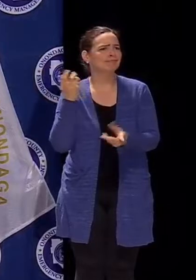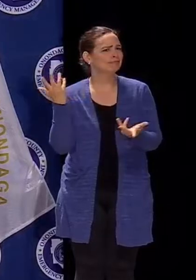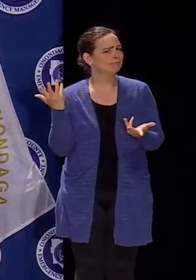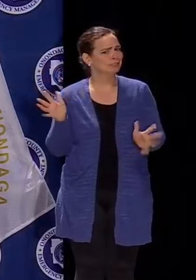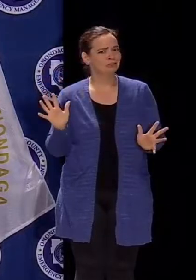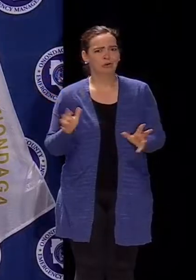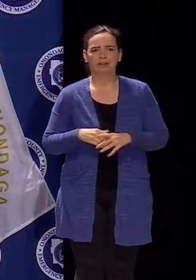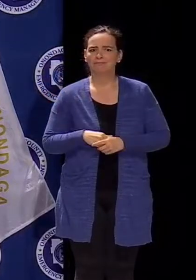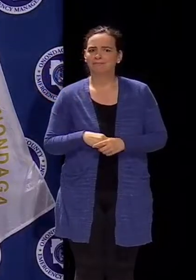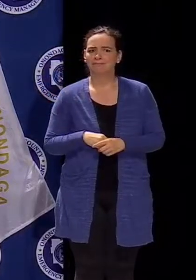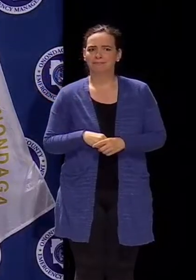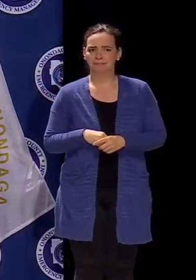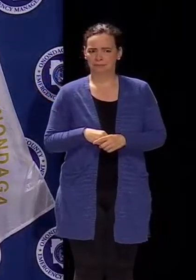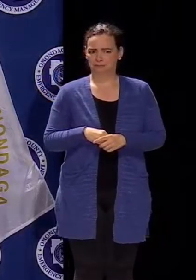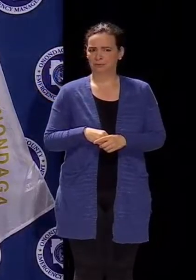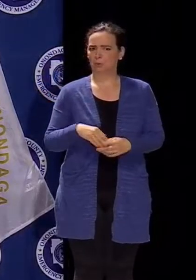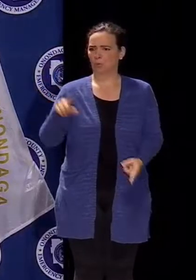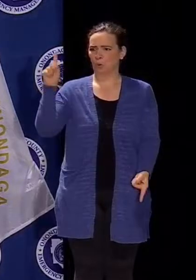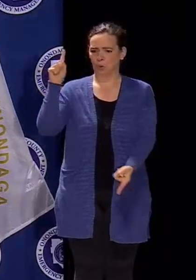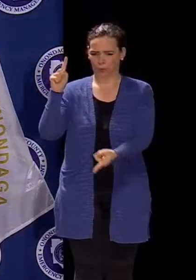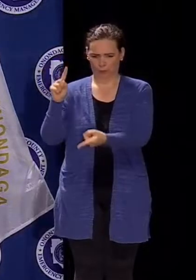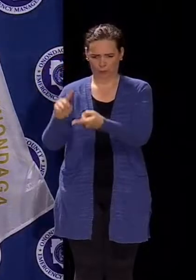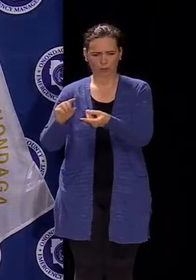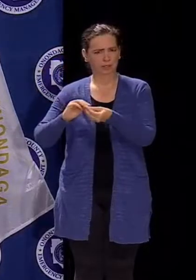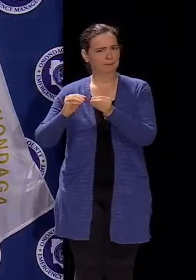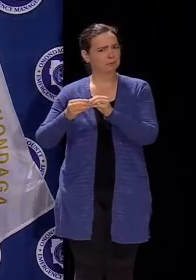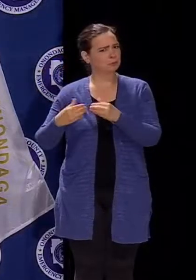Again, infection rate very low.